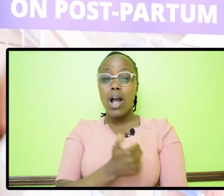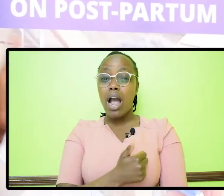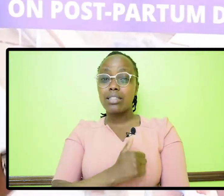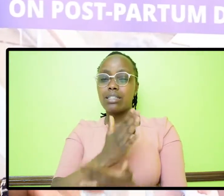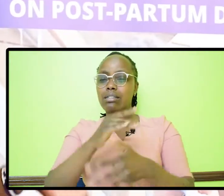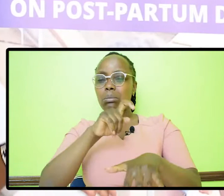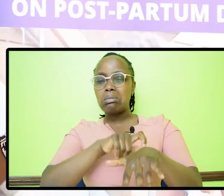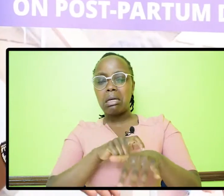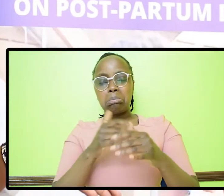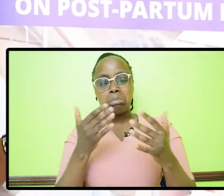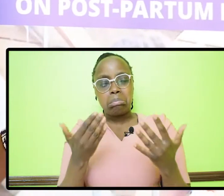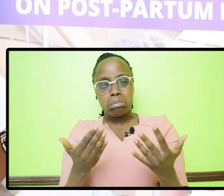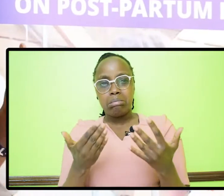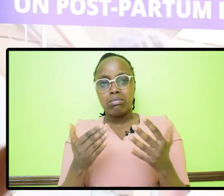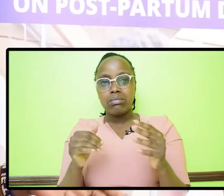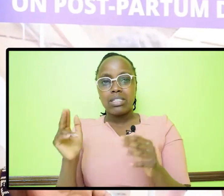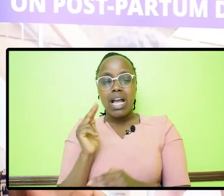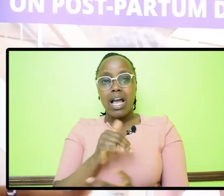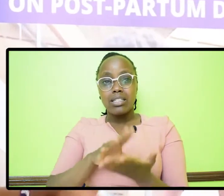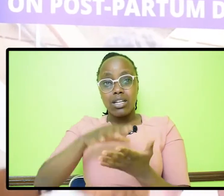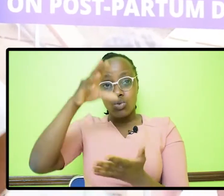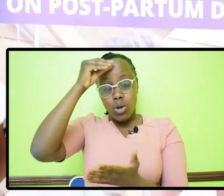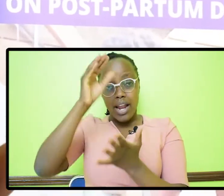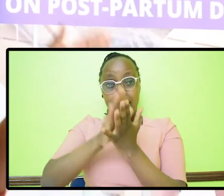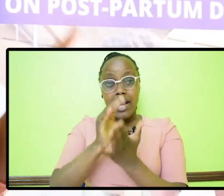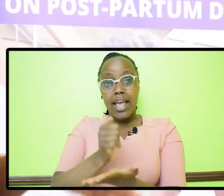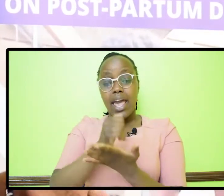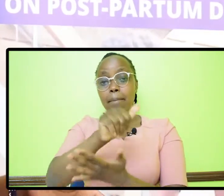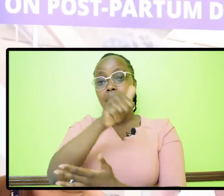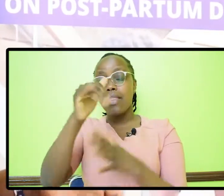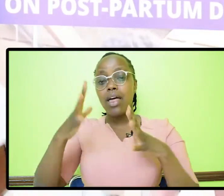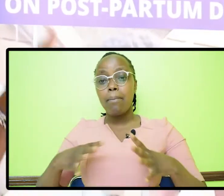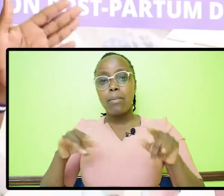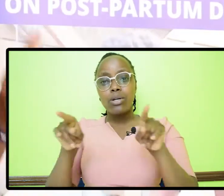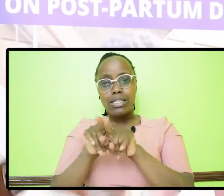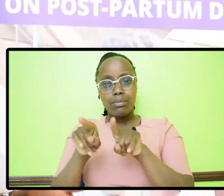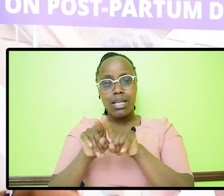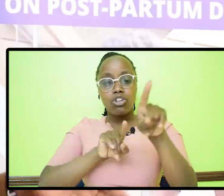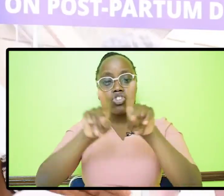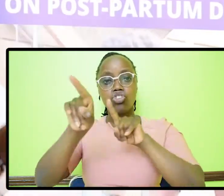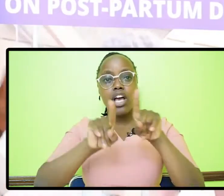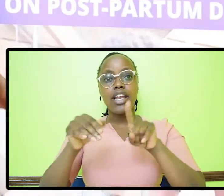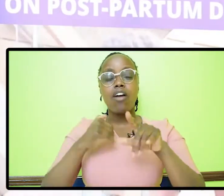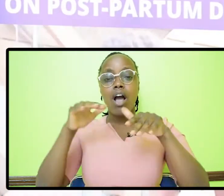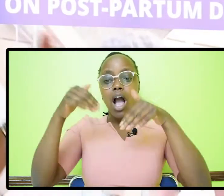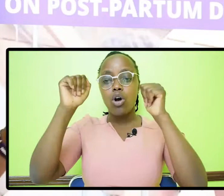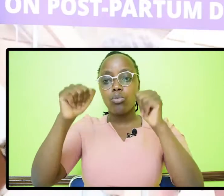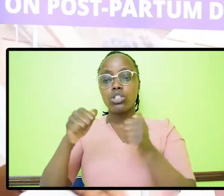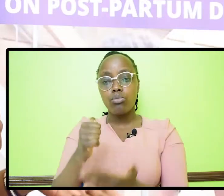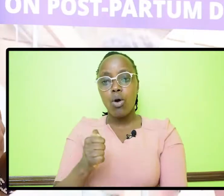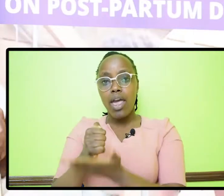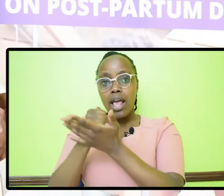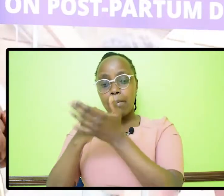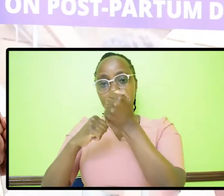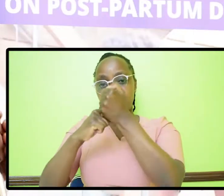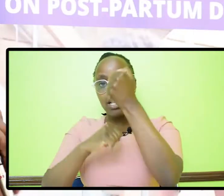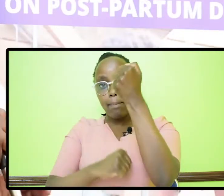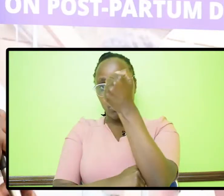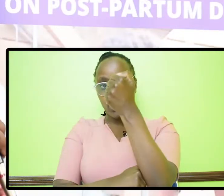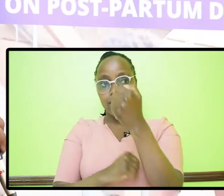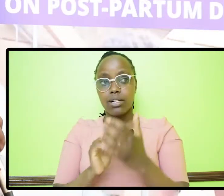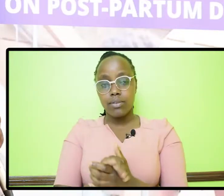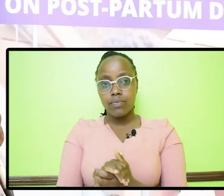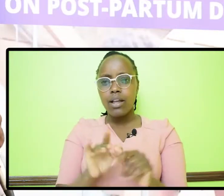through for us to learn and to help others who may be on the same journey, how we can help them walk the